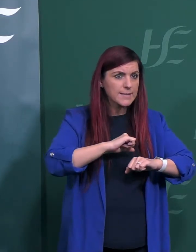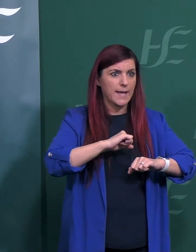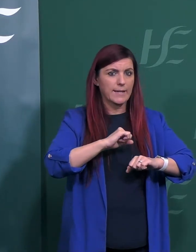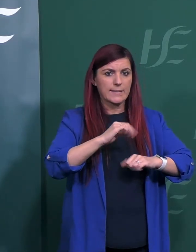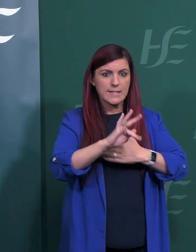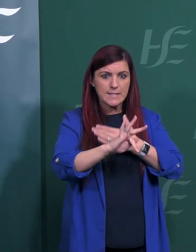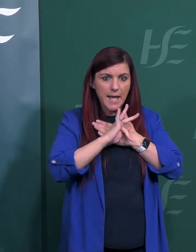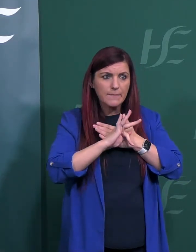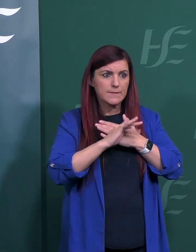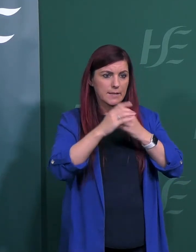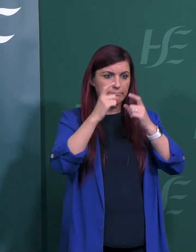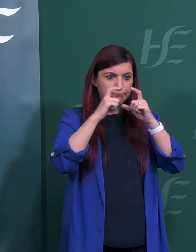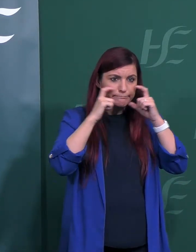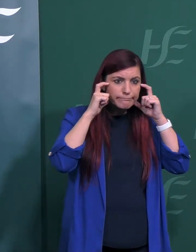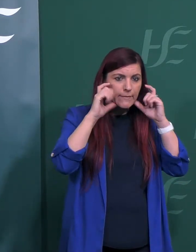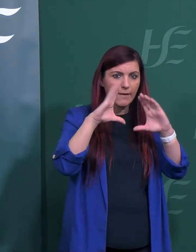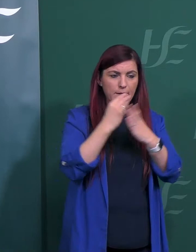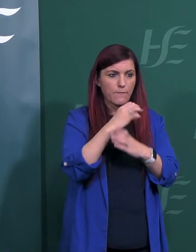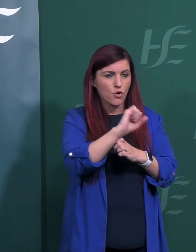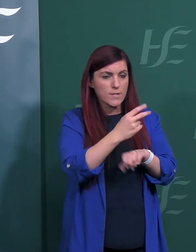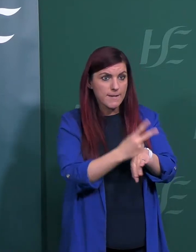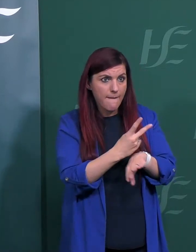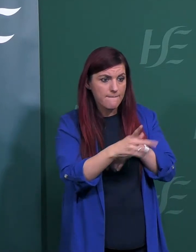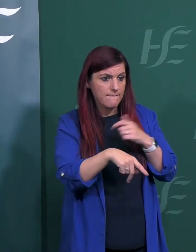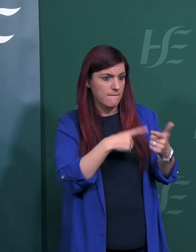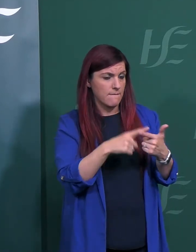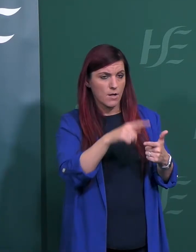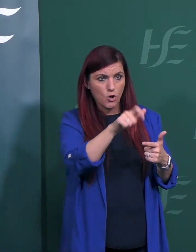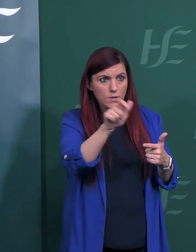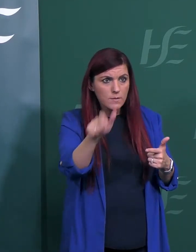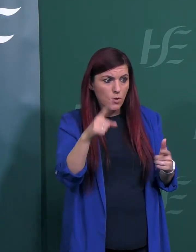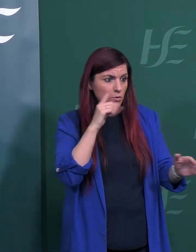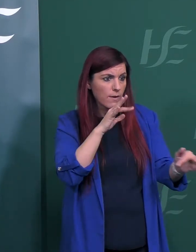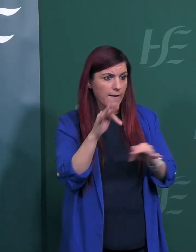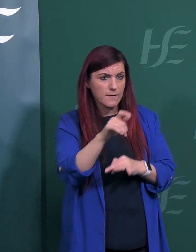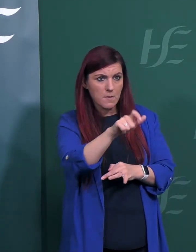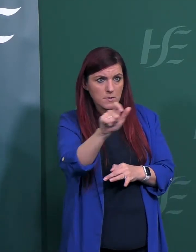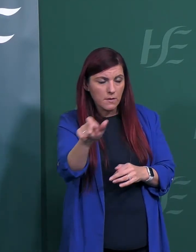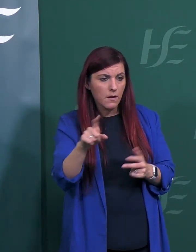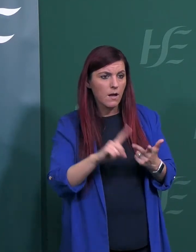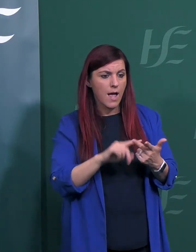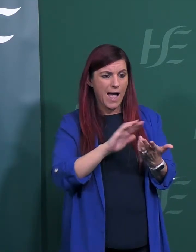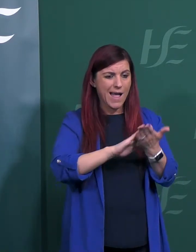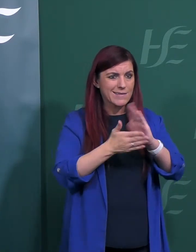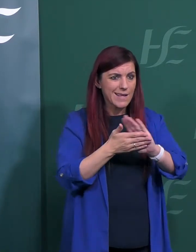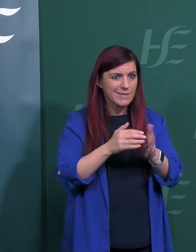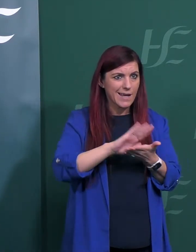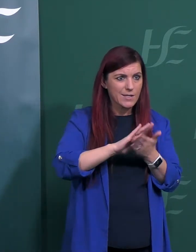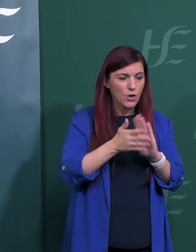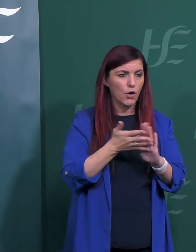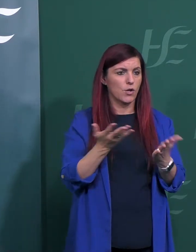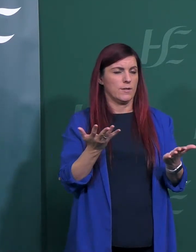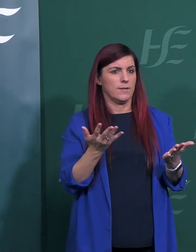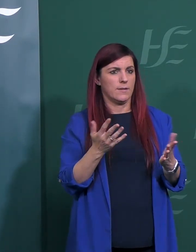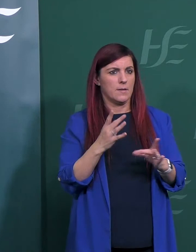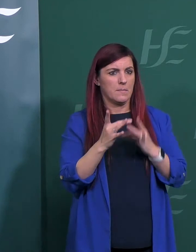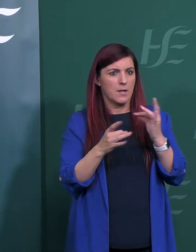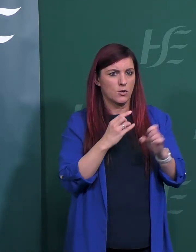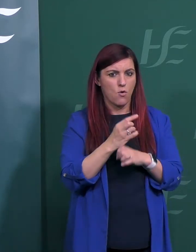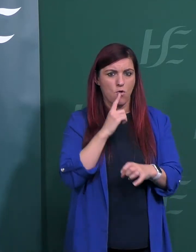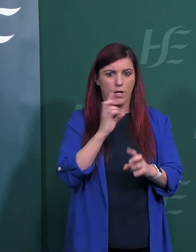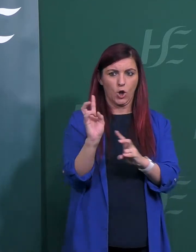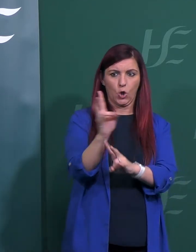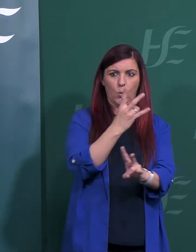Are you providing security and safety for your customers and clients? Hand sanitizer, basic queuing methods